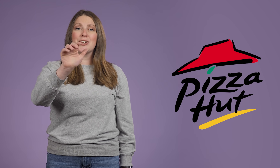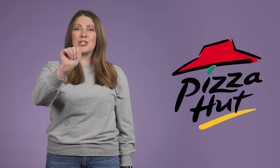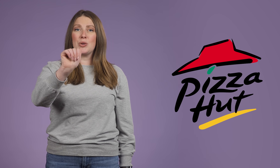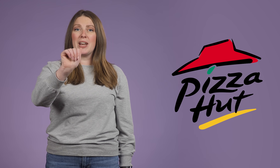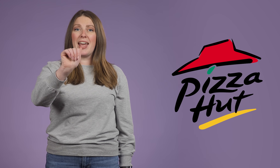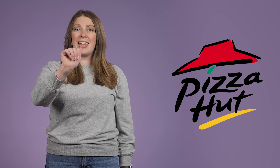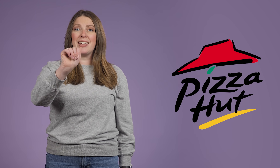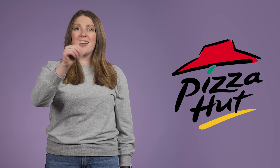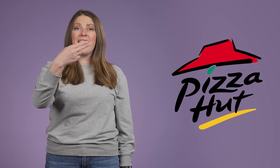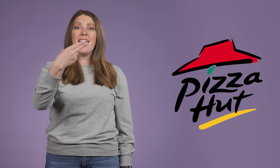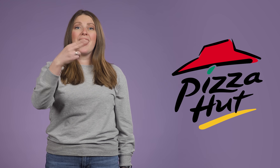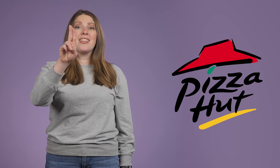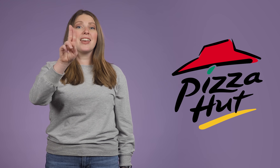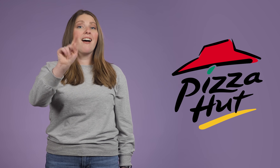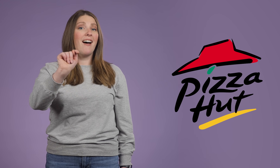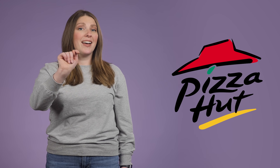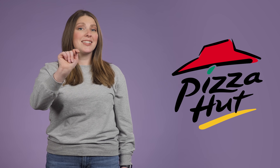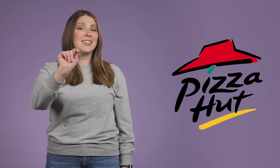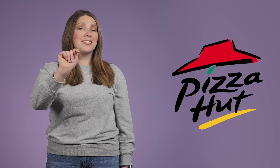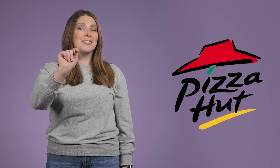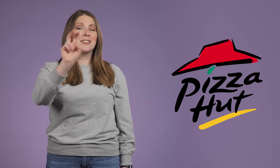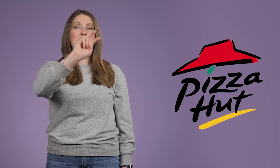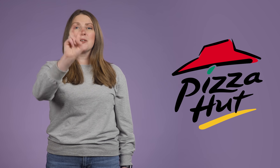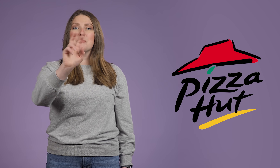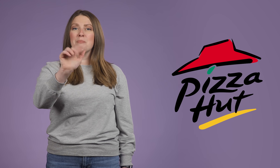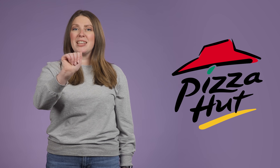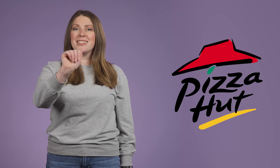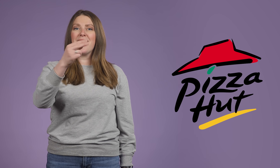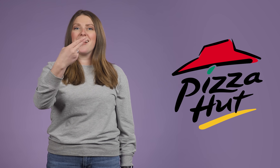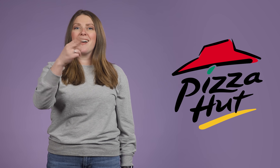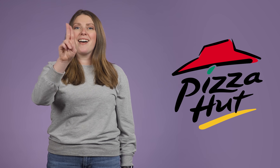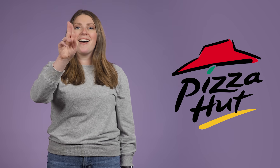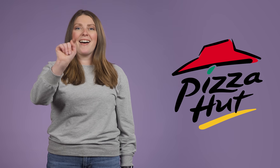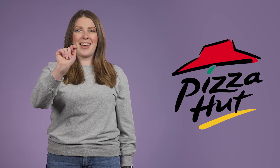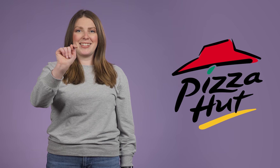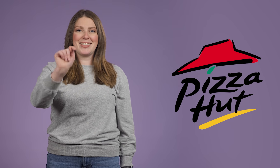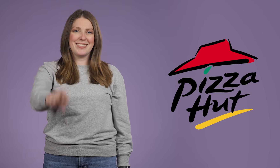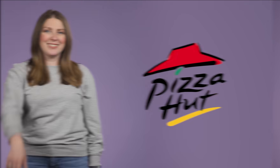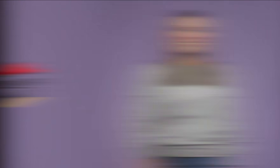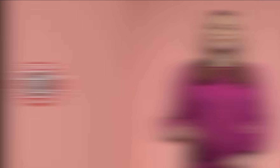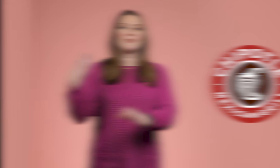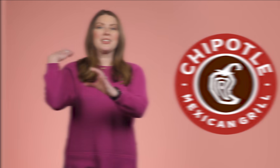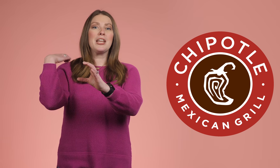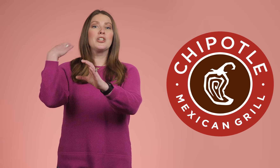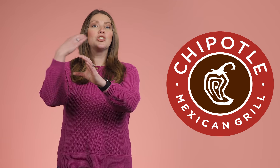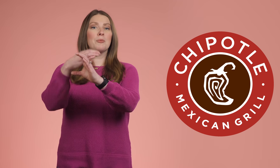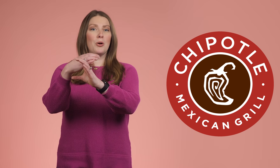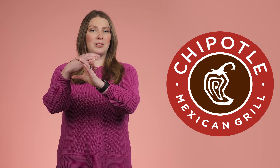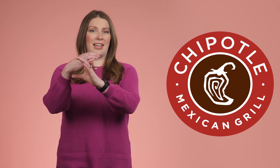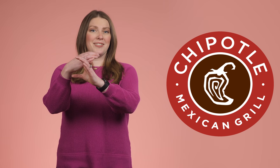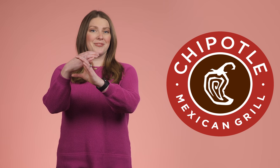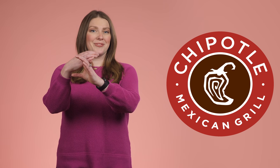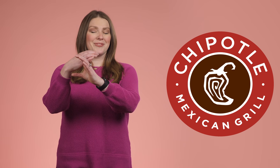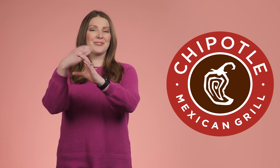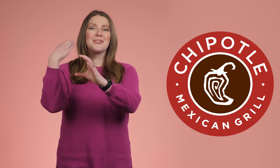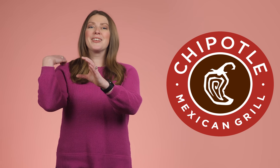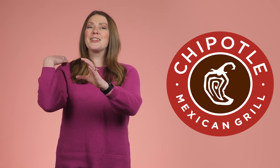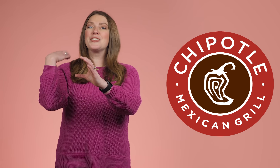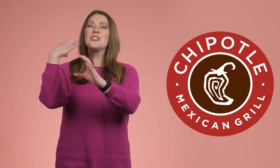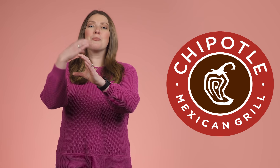to an A and then Hut. Pizza Hut. Chipotle.